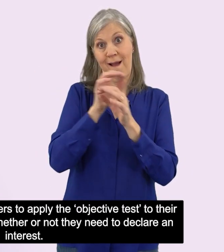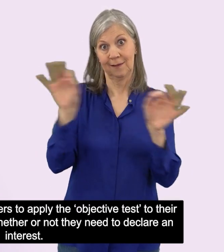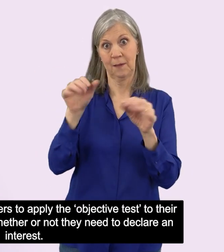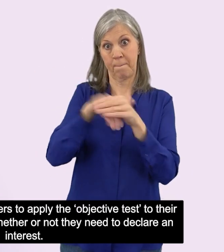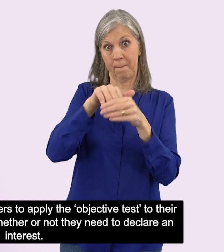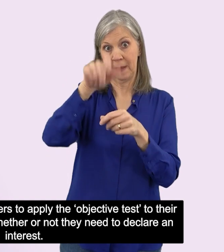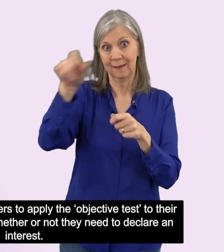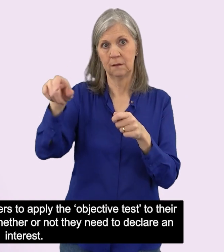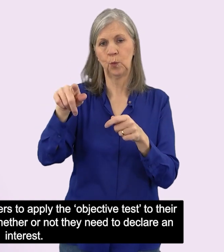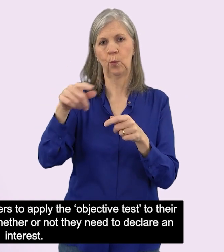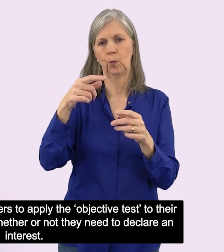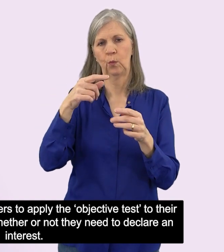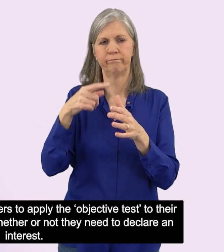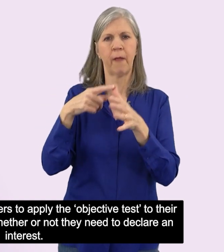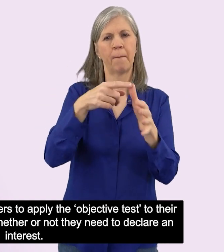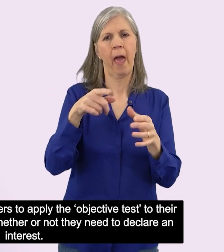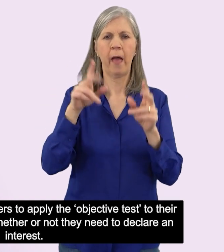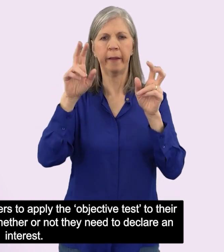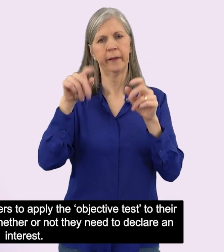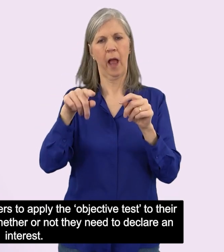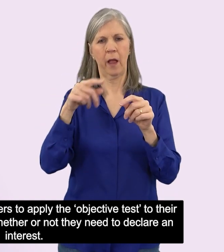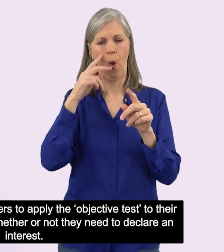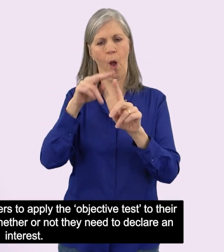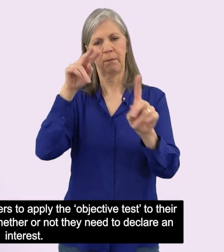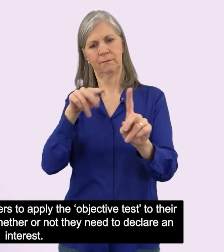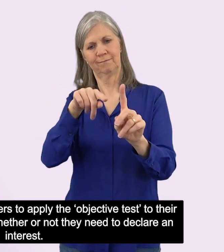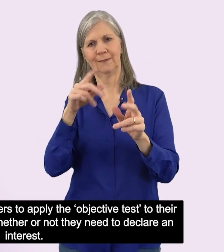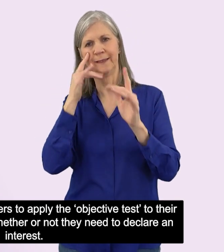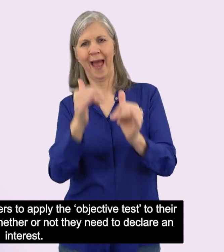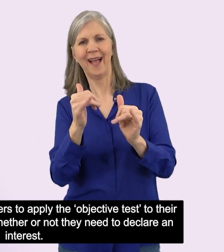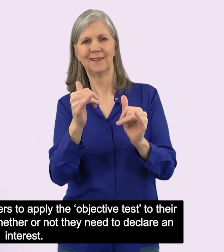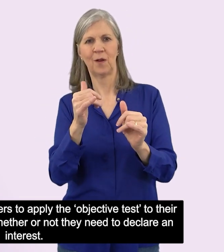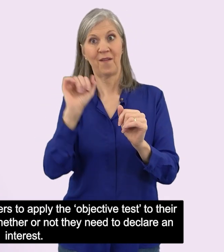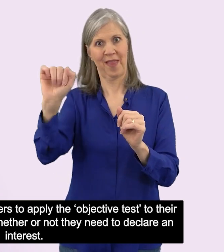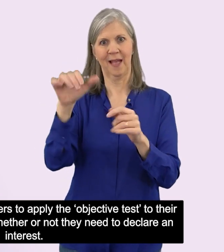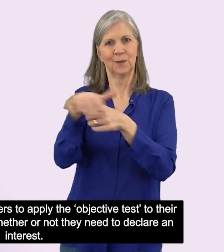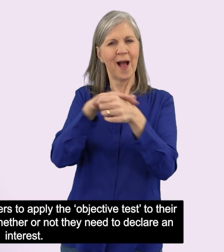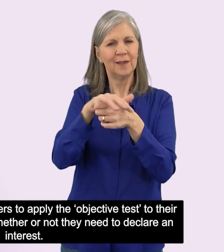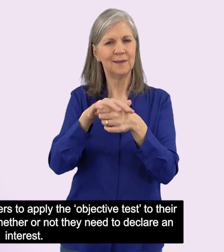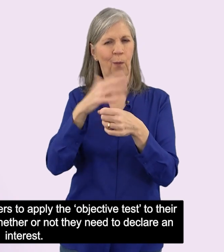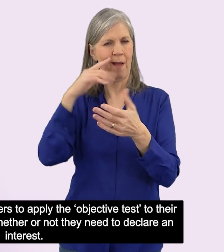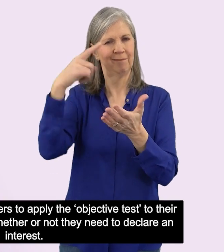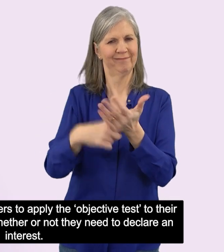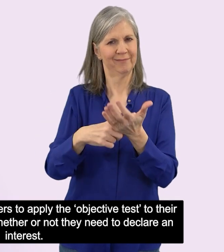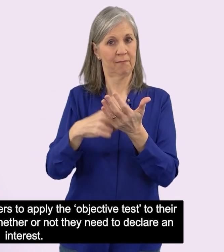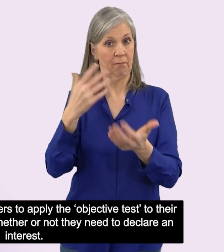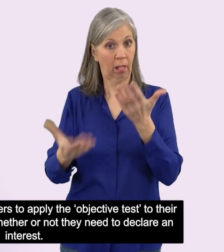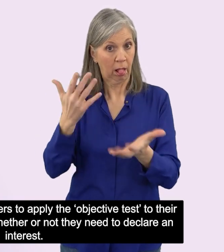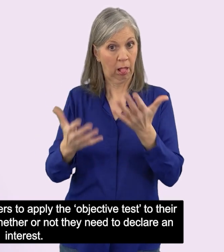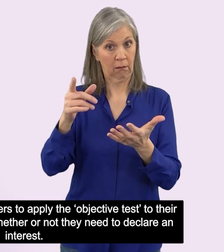them. 9.2. The Code asks members to apply the objective test to their situation when deciding whether or